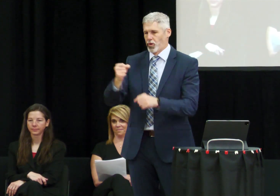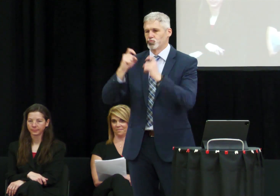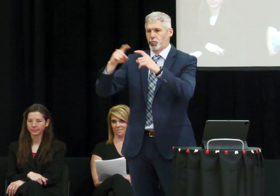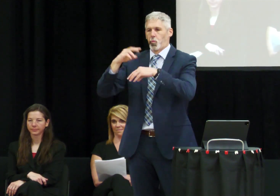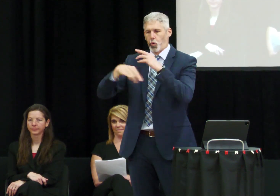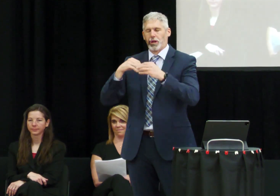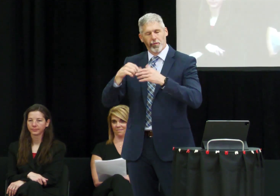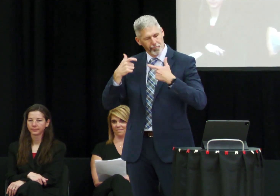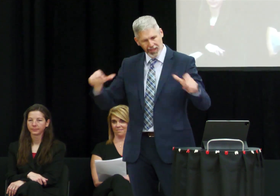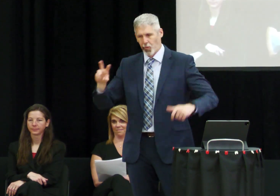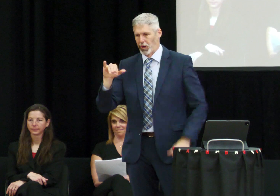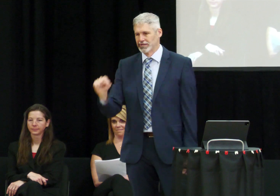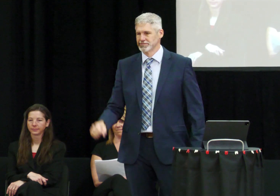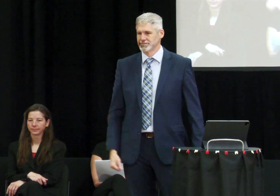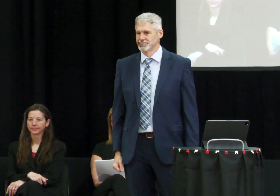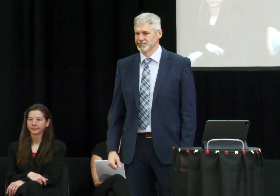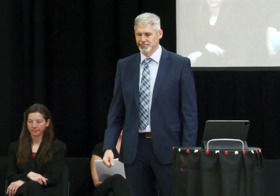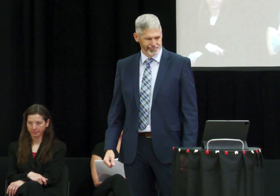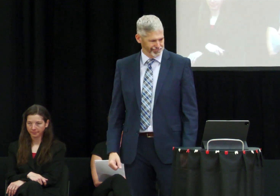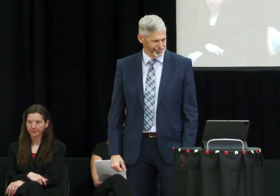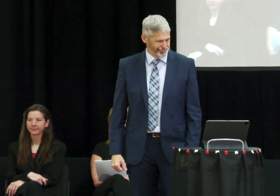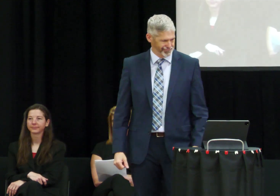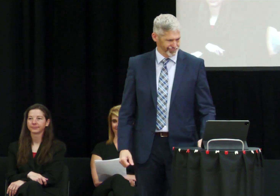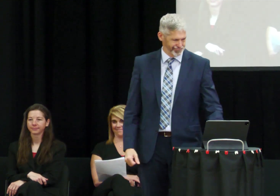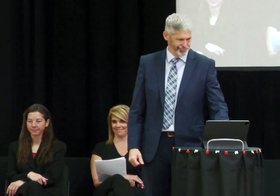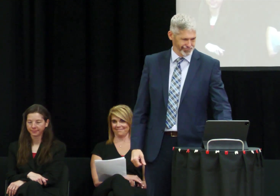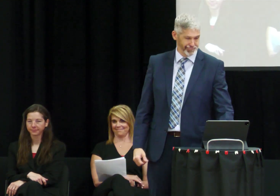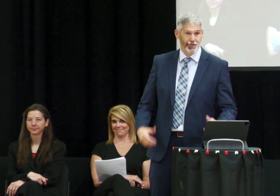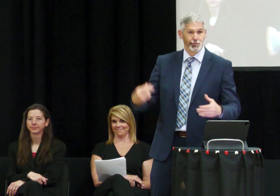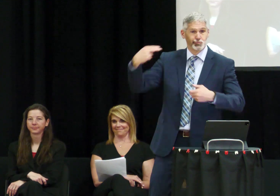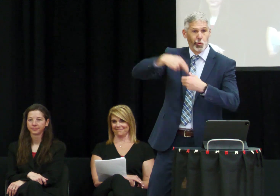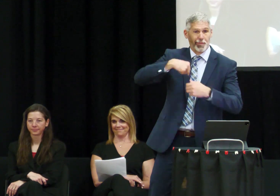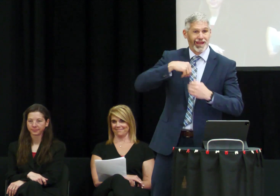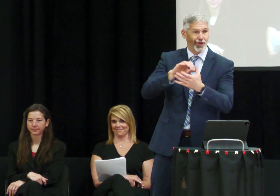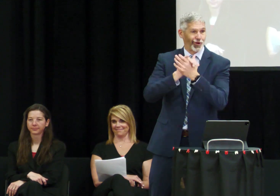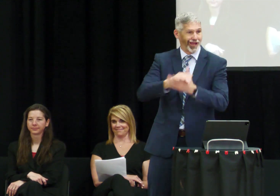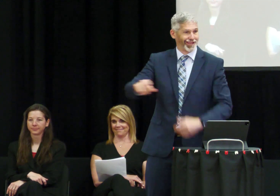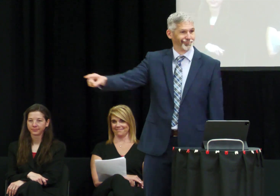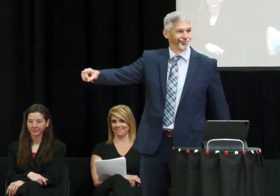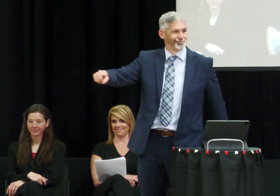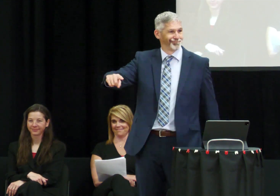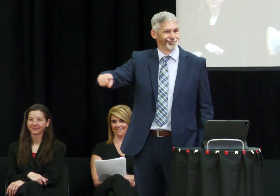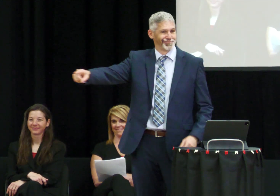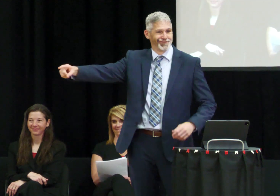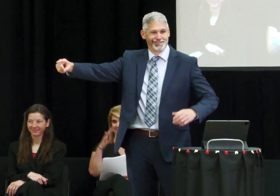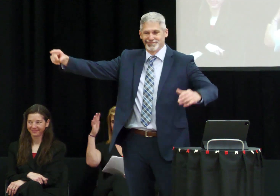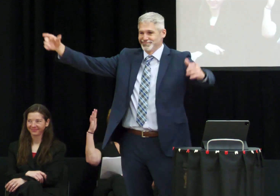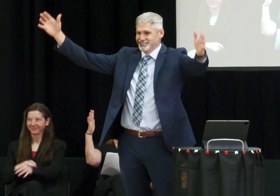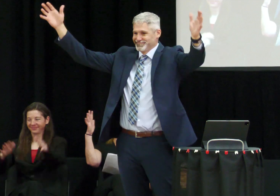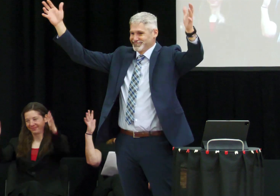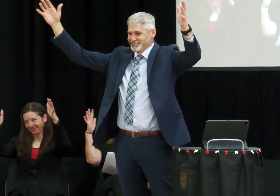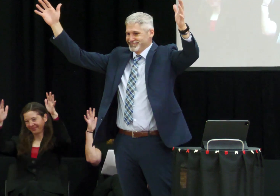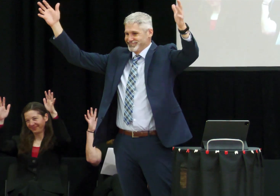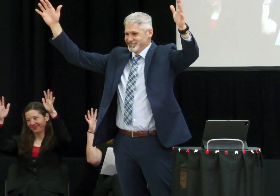lasting effect. You will contribute to the world in big ways. Join me in congratulating them.